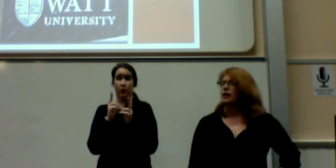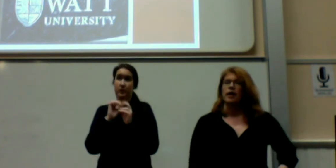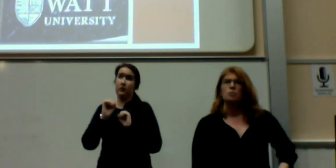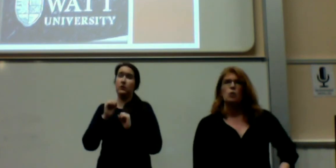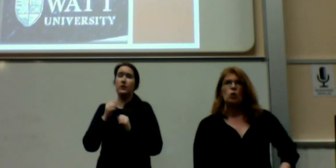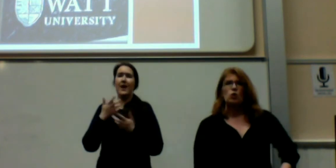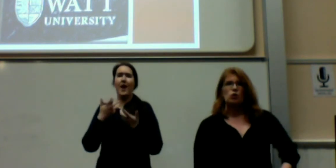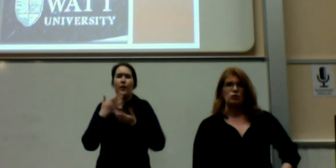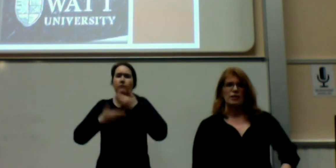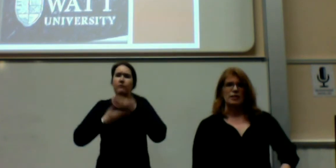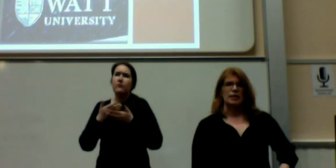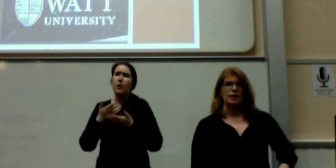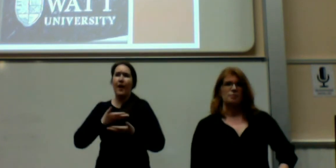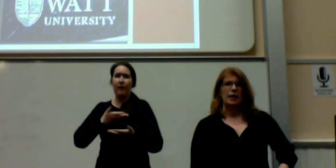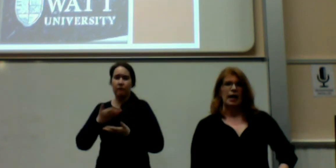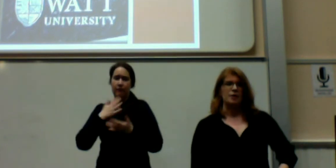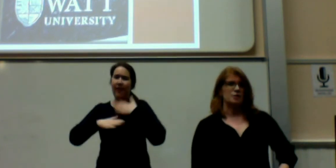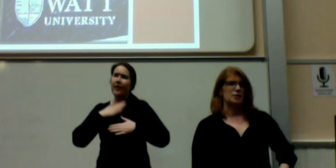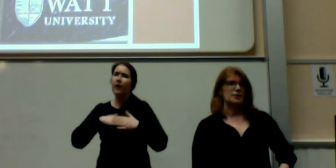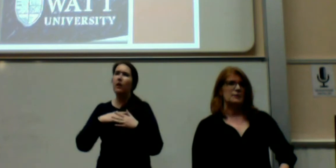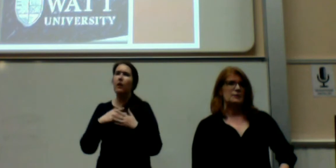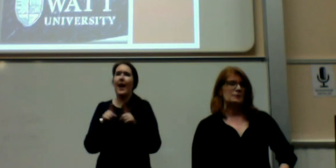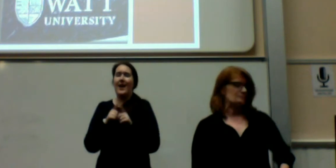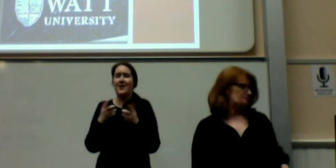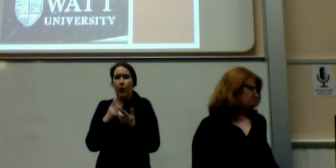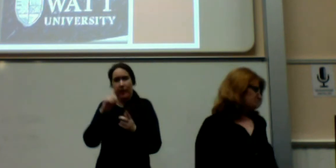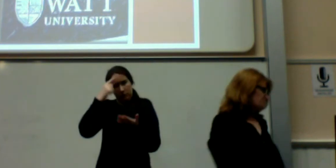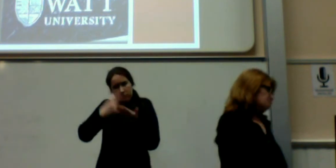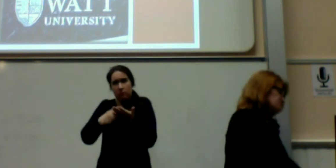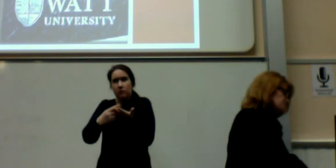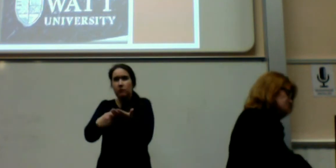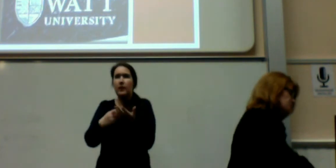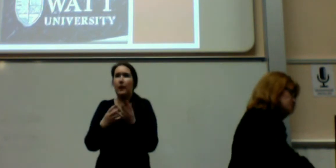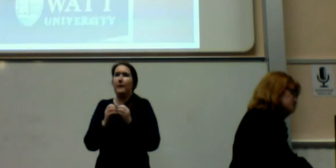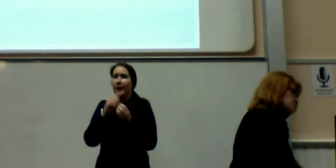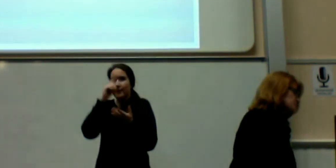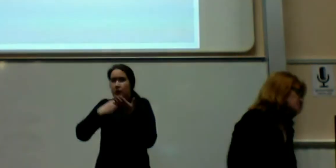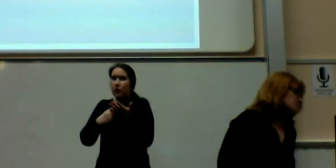Discourse and Moral Reasoning Patterns.